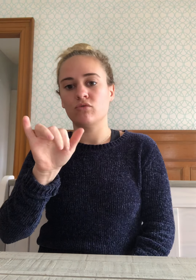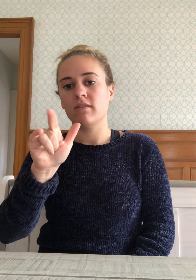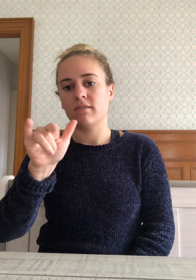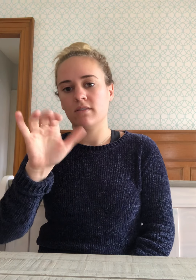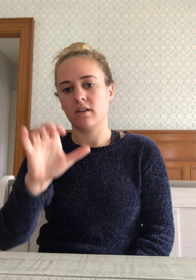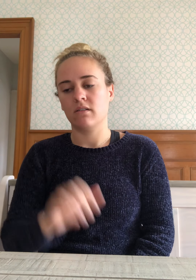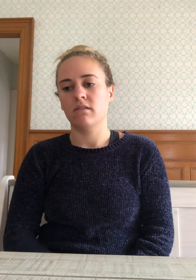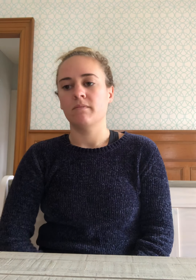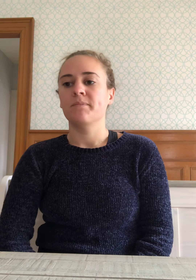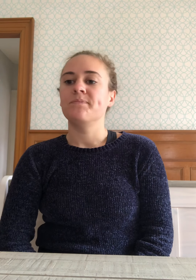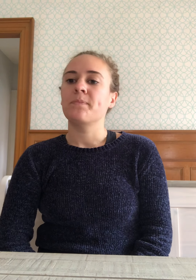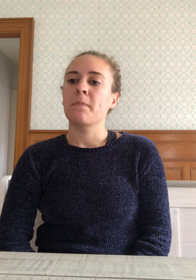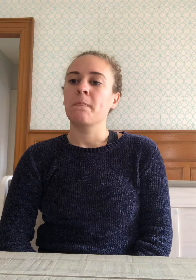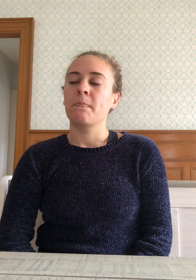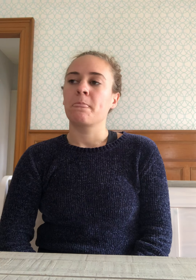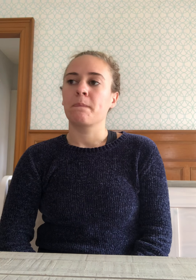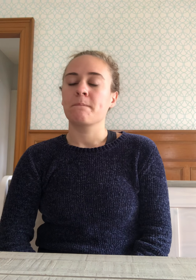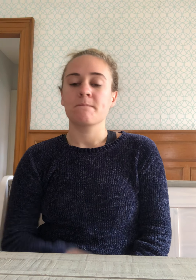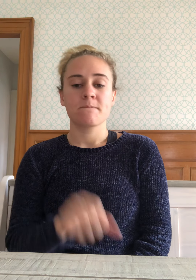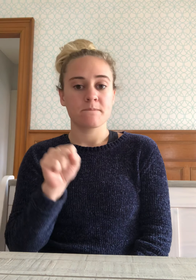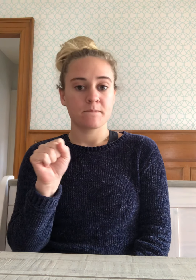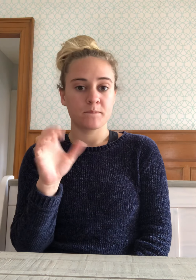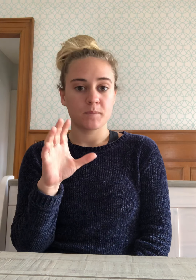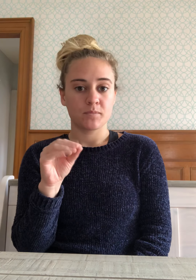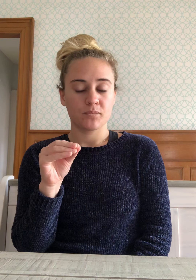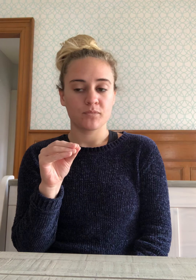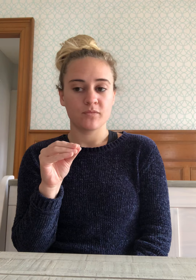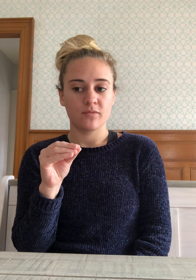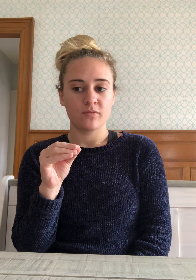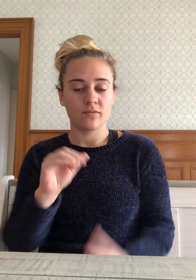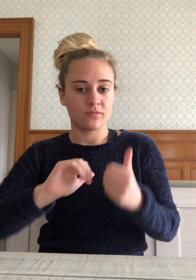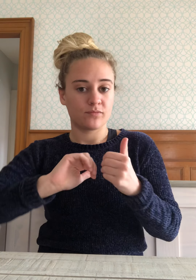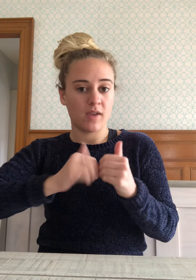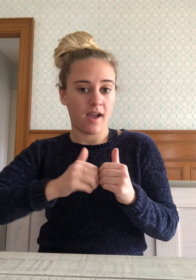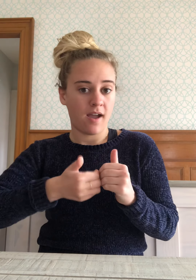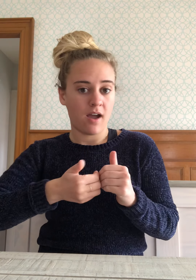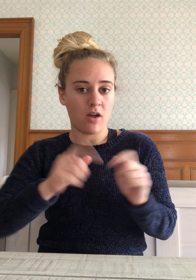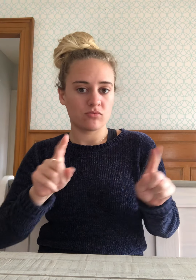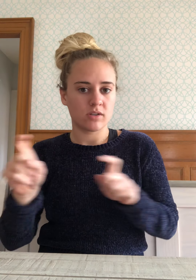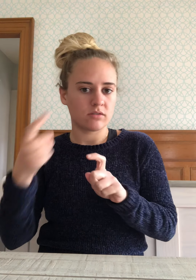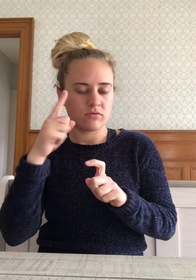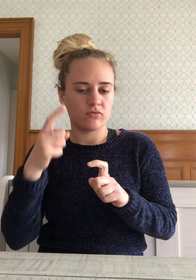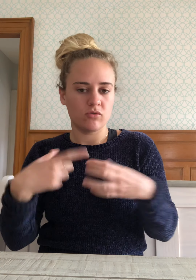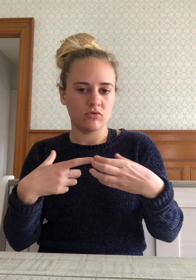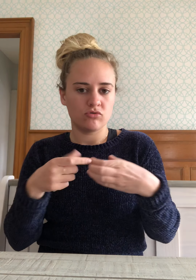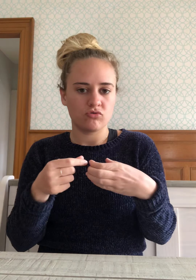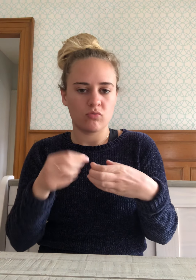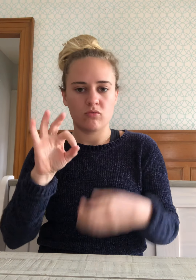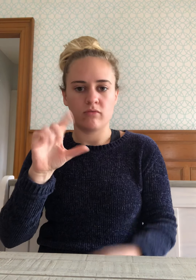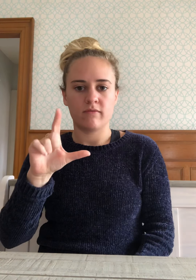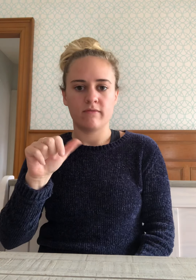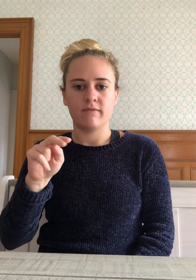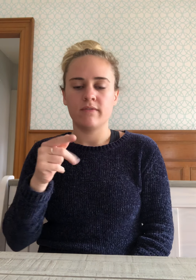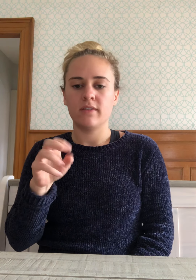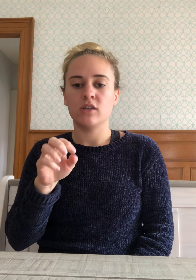Okay. So ways to test for a short flange: you can actually look for streaks on